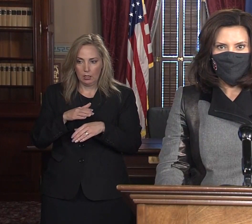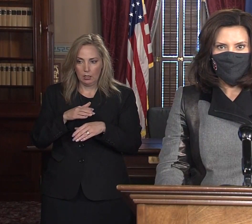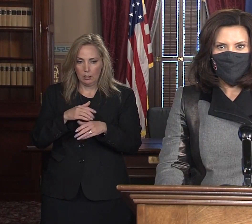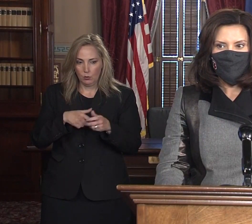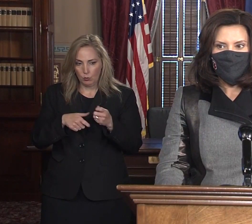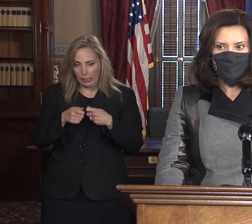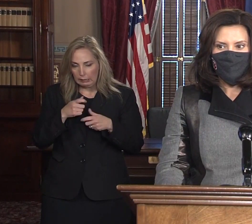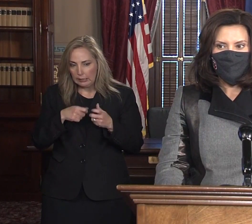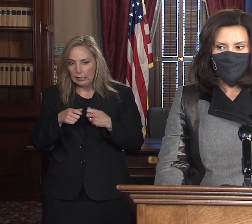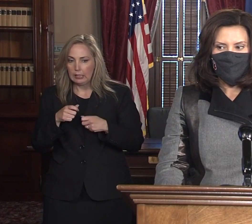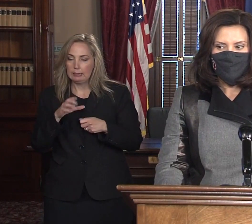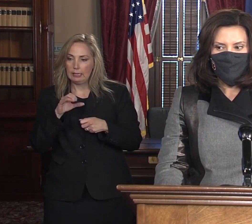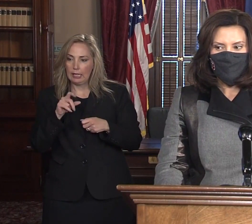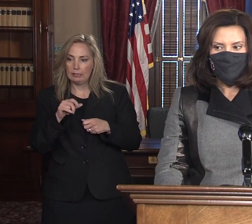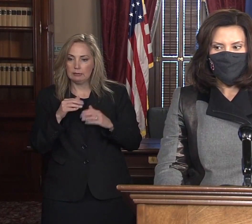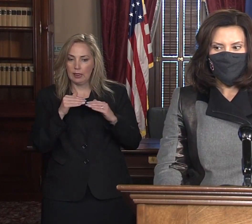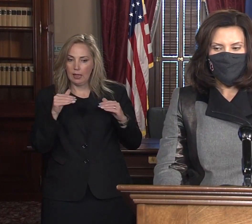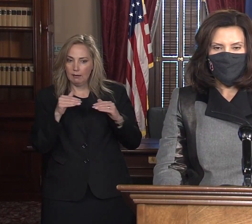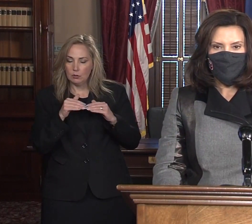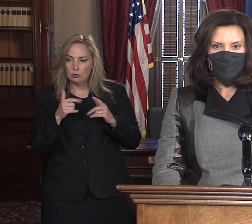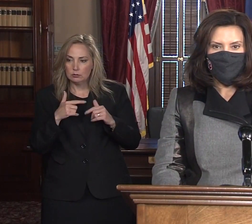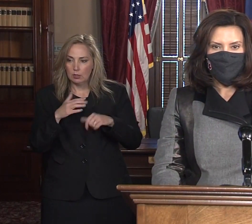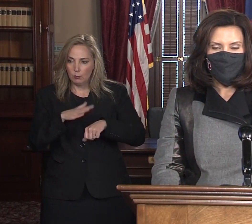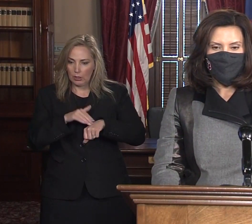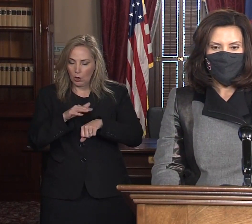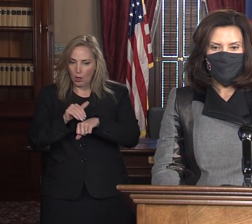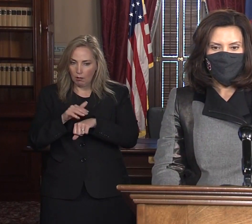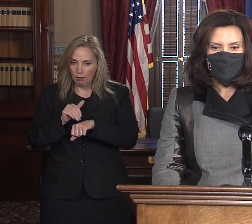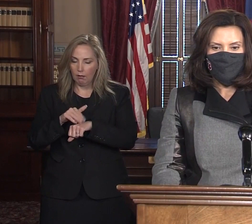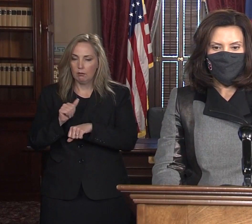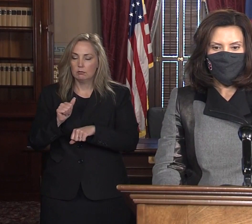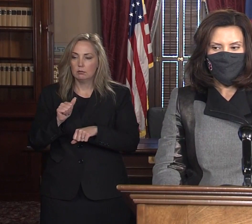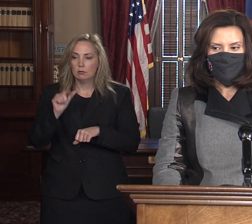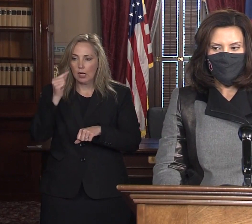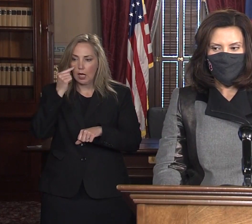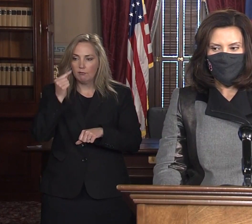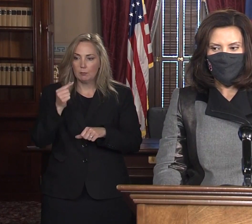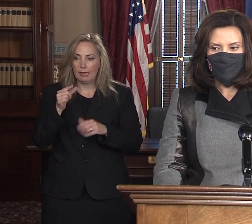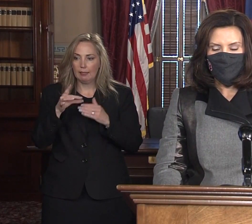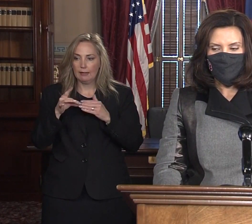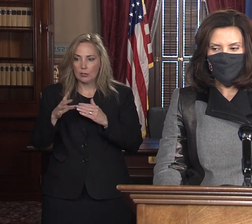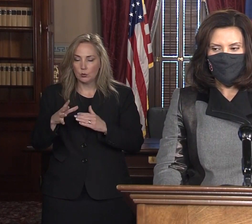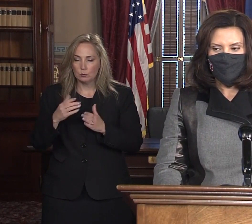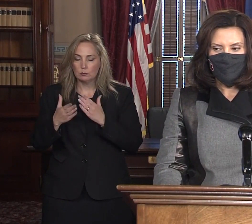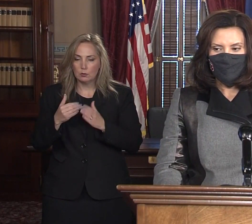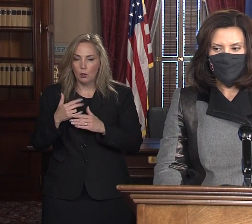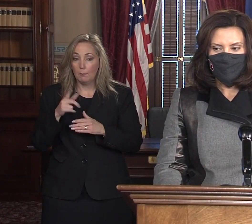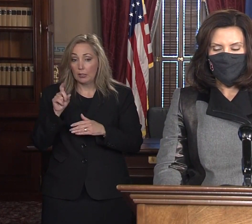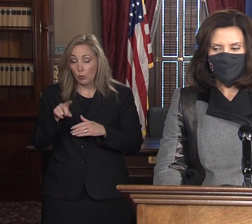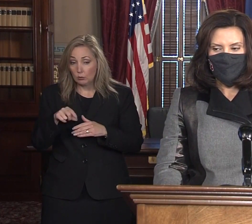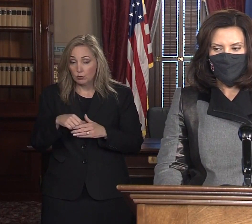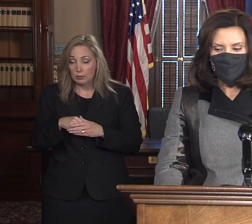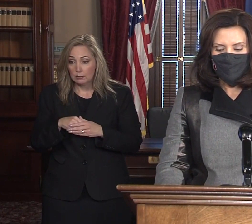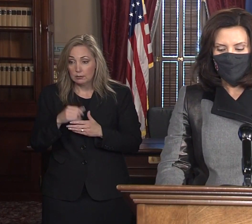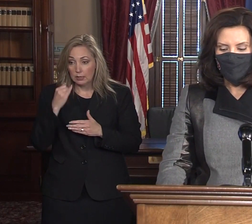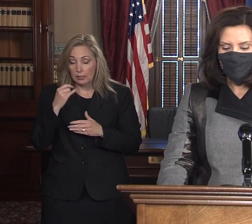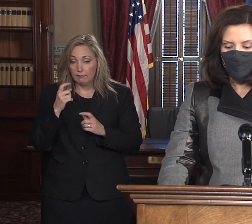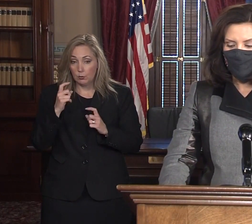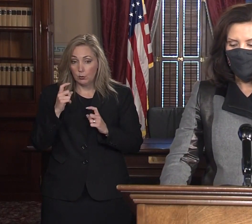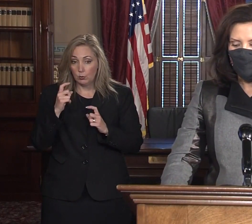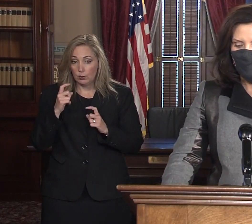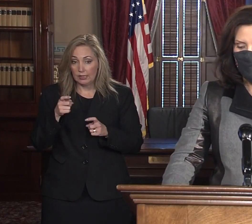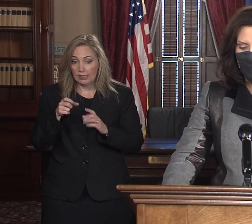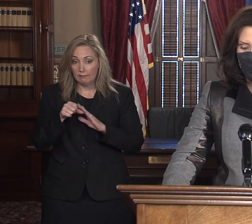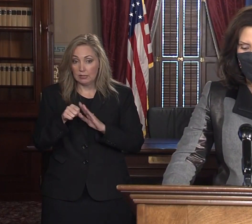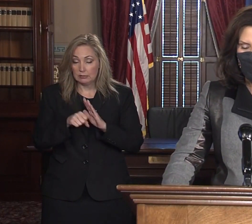case levels, and we call on government leaders to foster that unity. So my question is, can you give the state right now